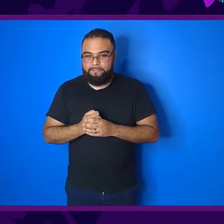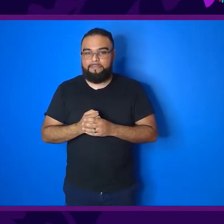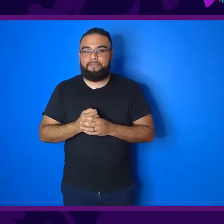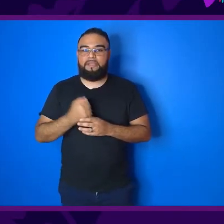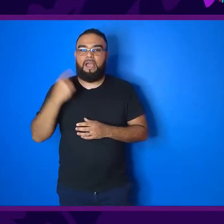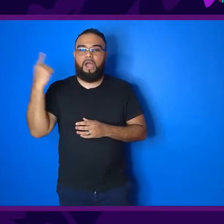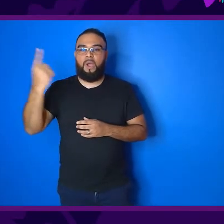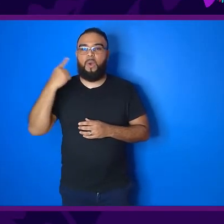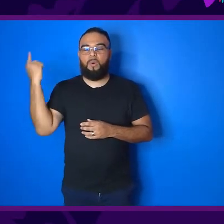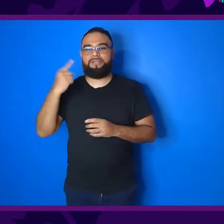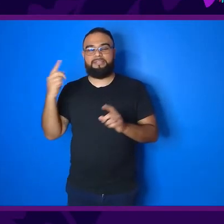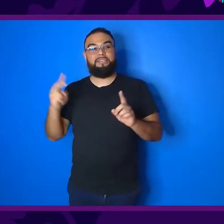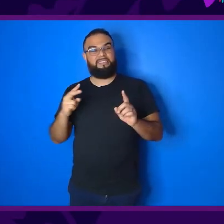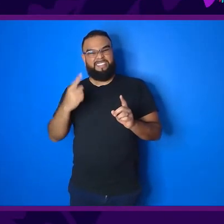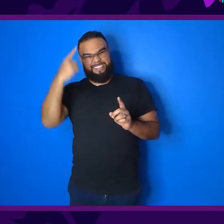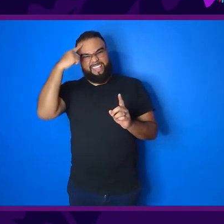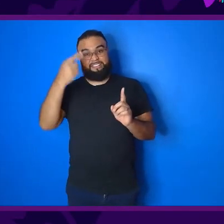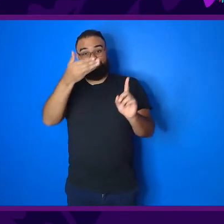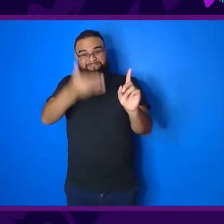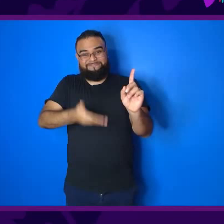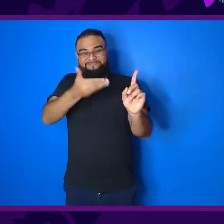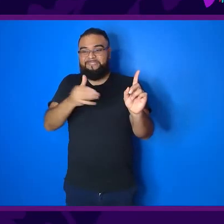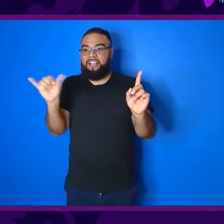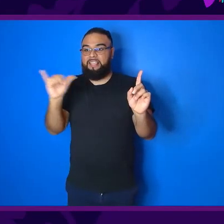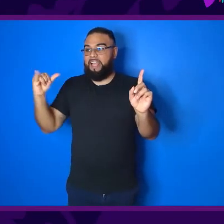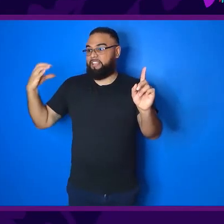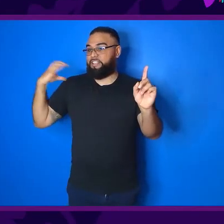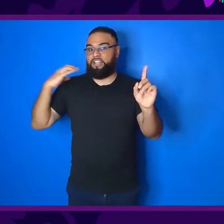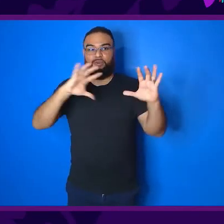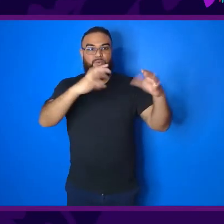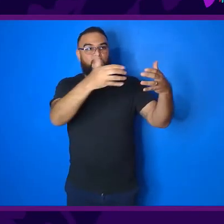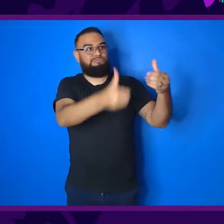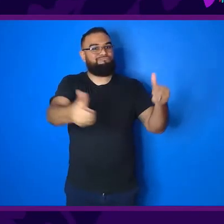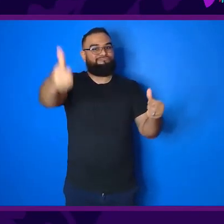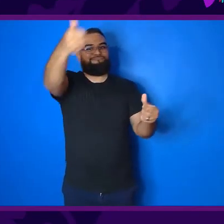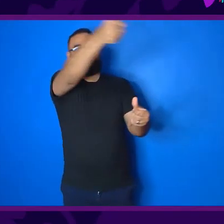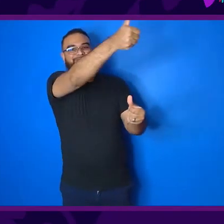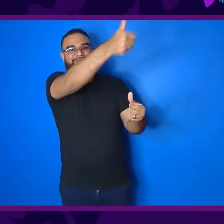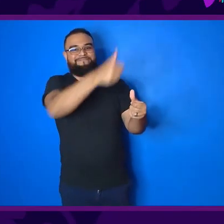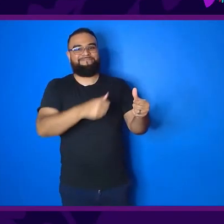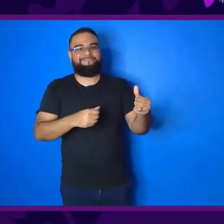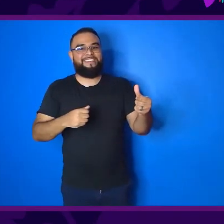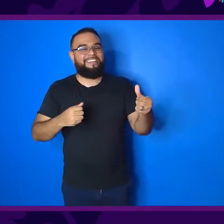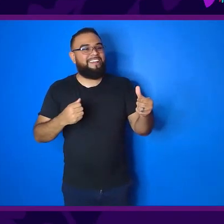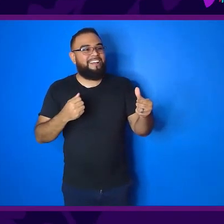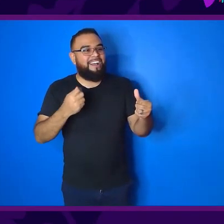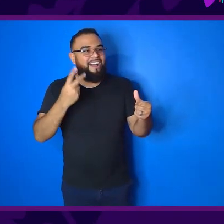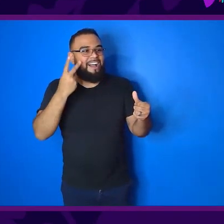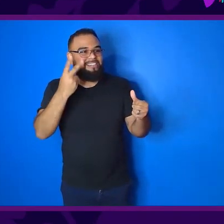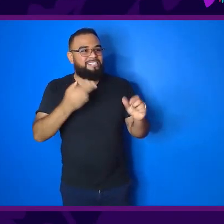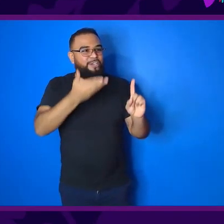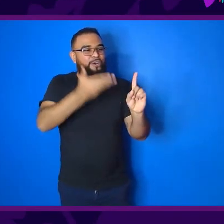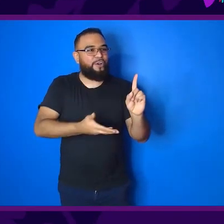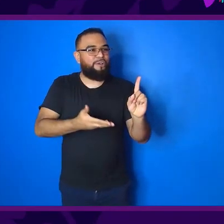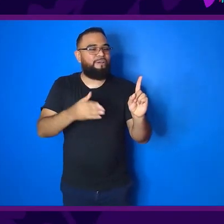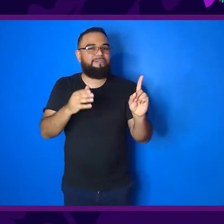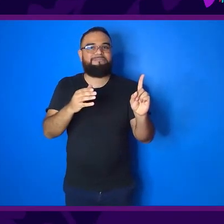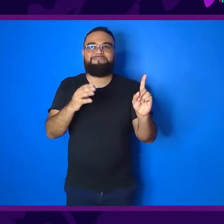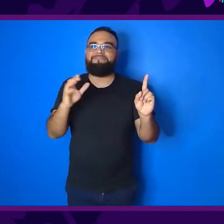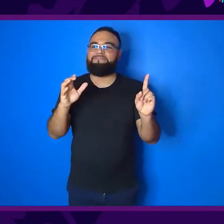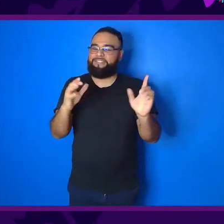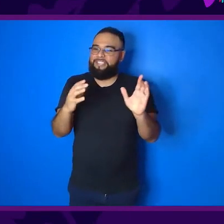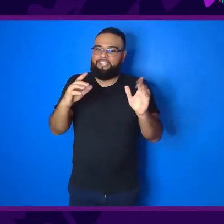generals. I always see her as like the first, I see her as being the first woman that ever is gonna